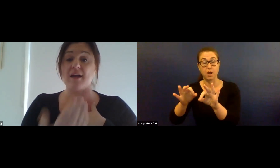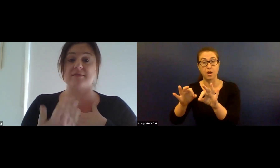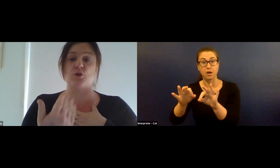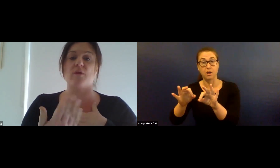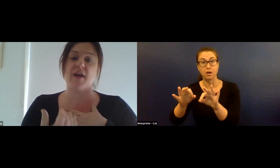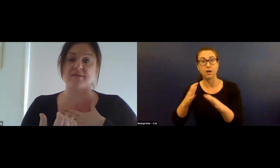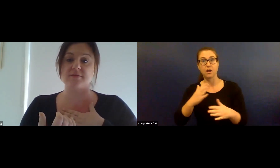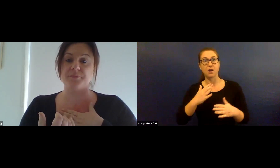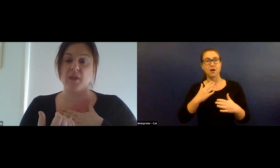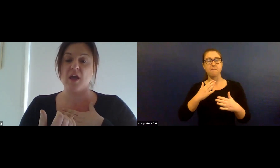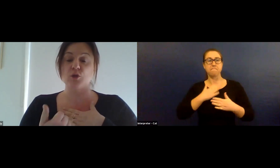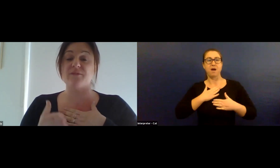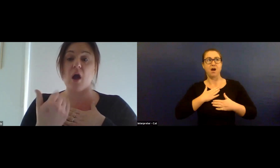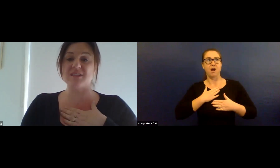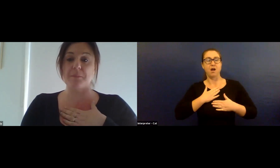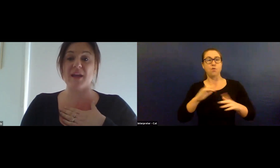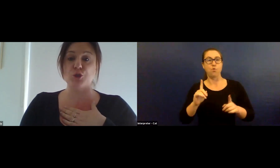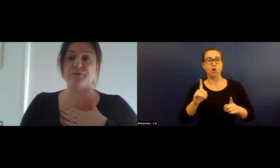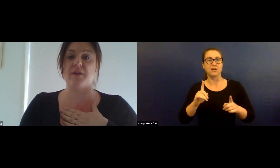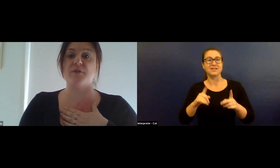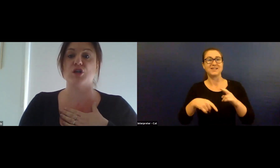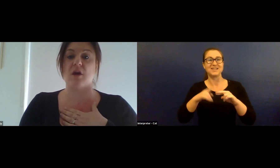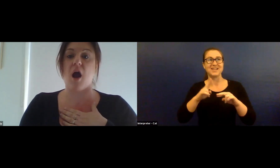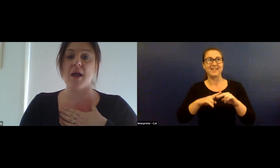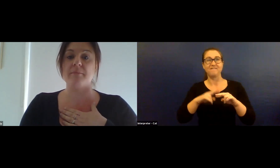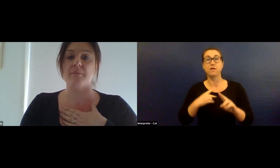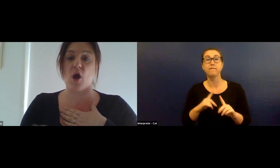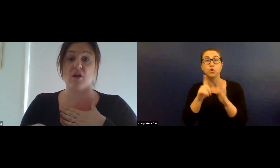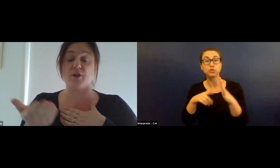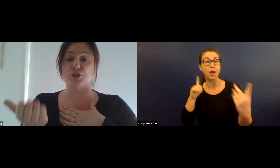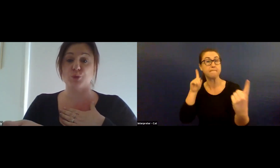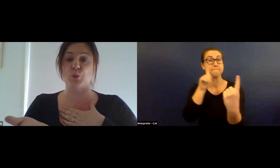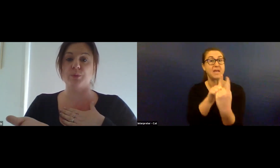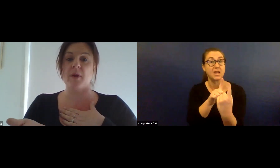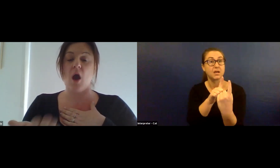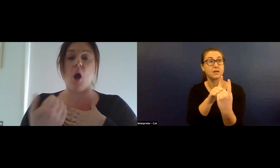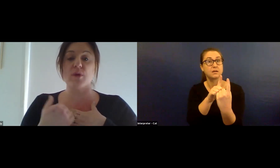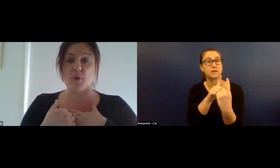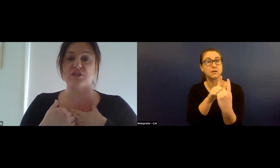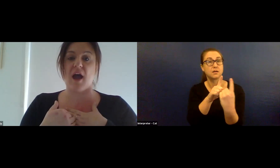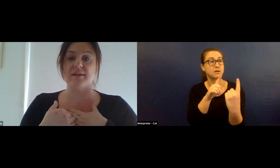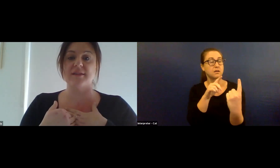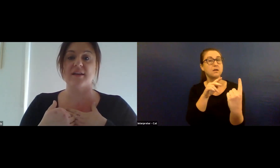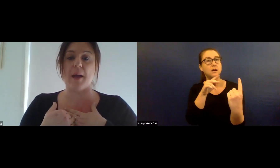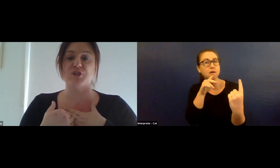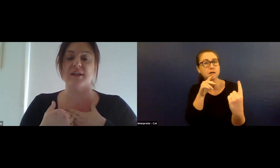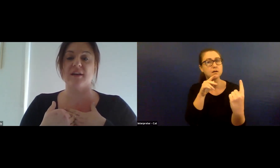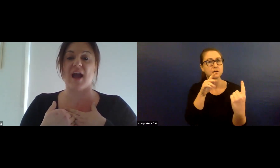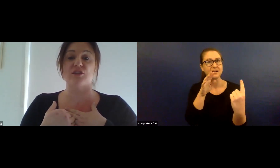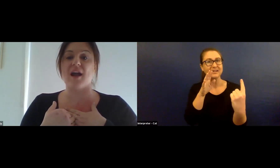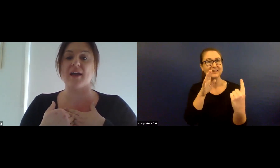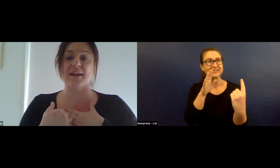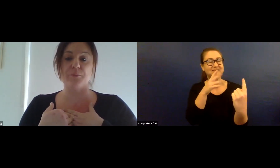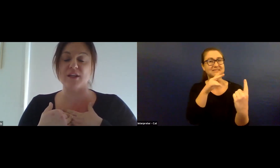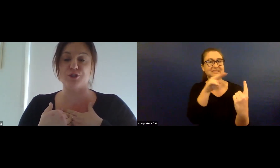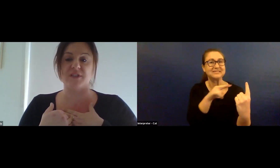if I can't see your face. So if I was to meet you for the first time online on Zoom, I would most likely need captioning in